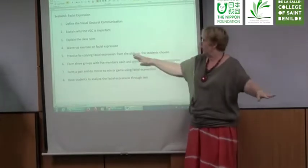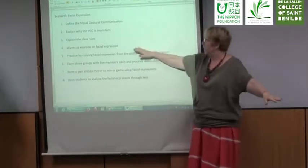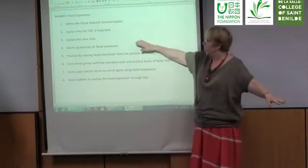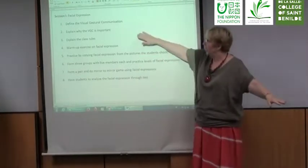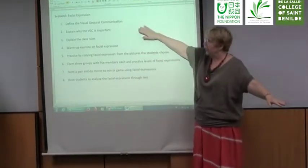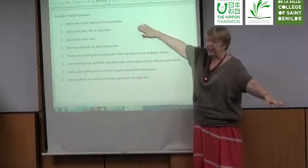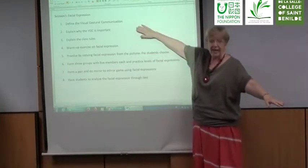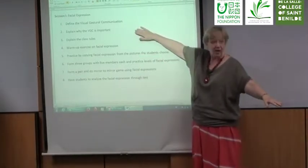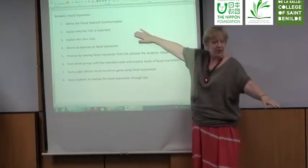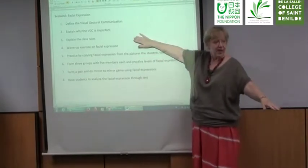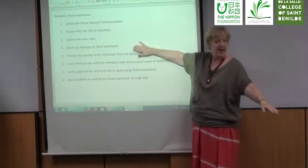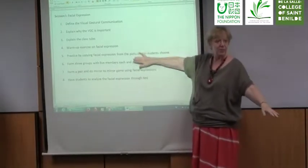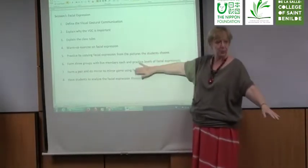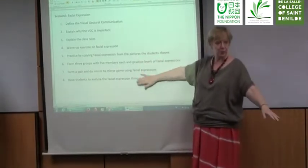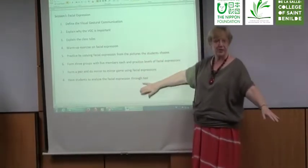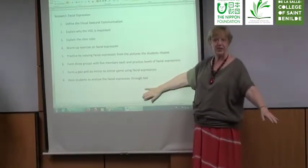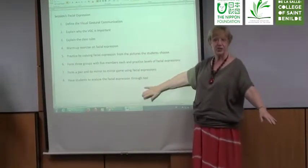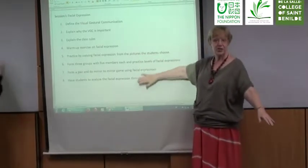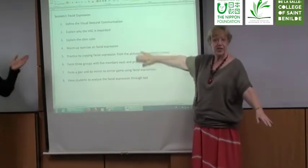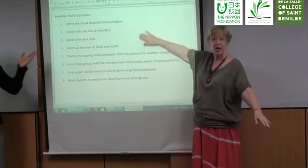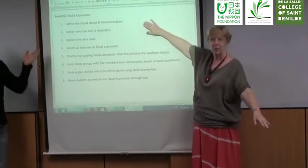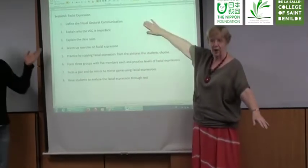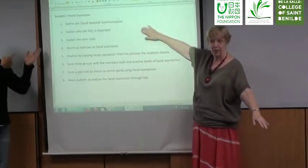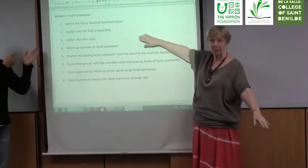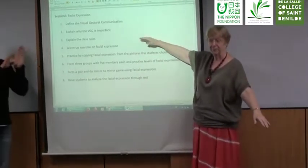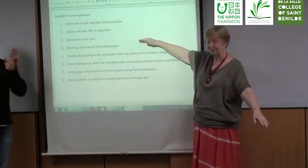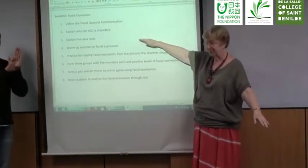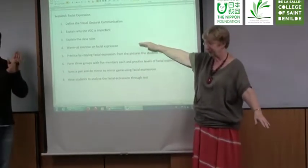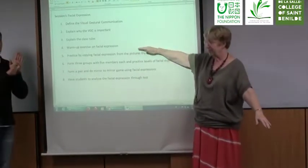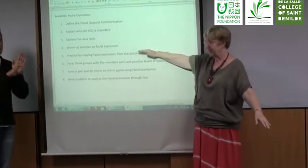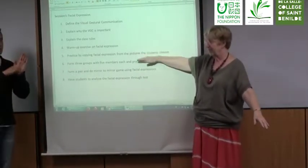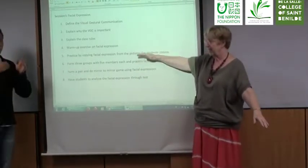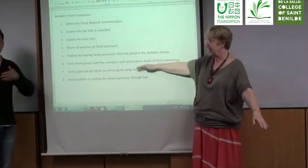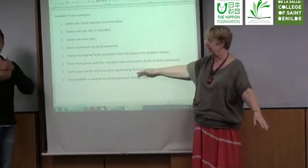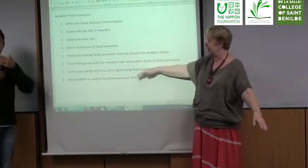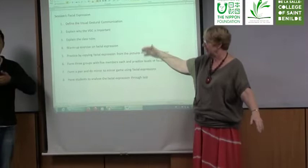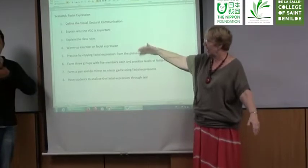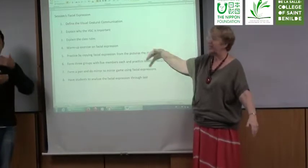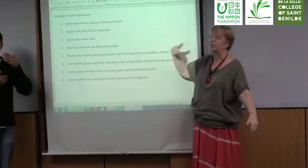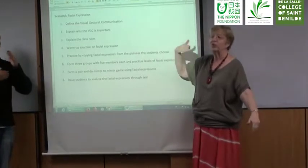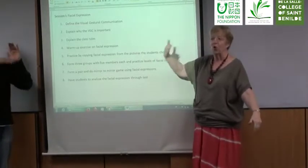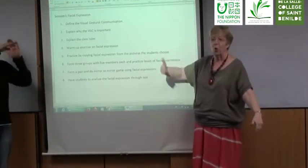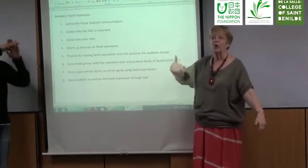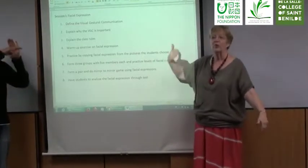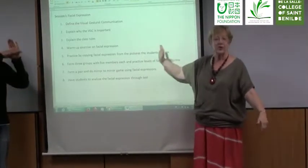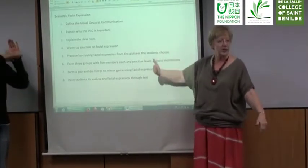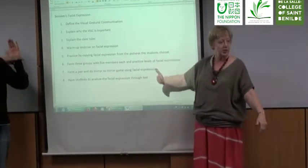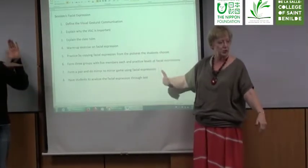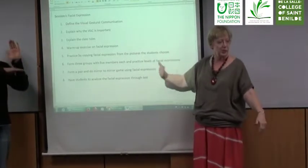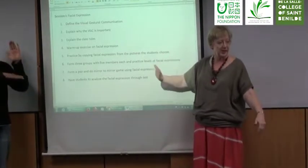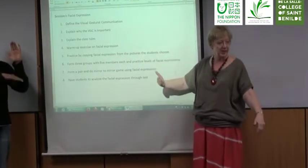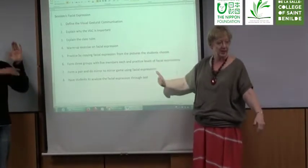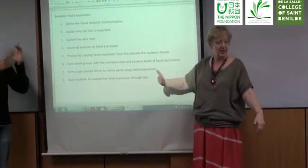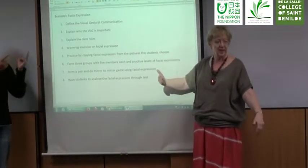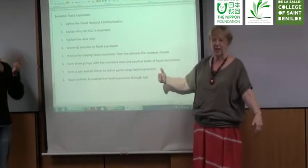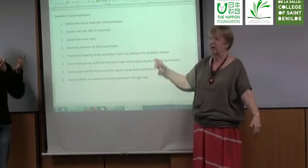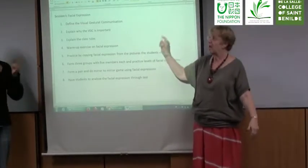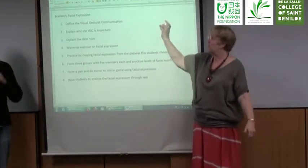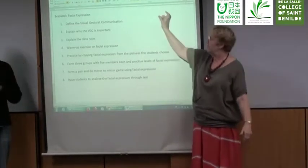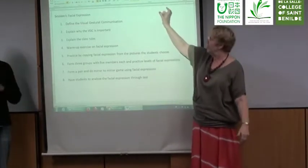So here, they have their procedures that are in line with the order they're going to do it